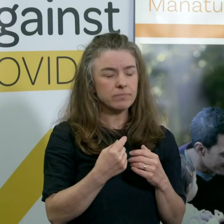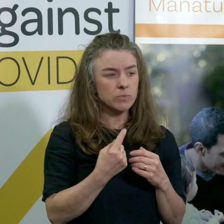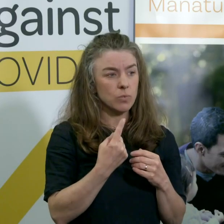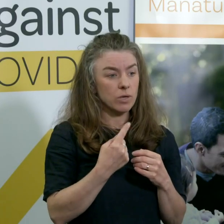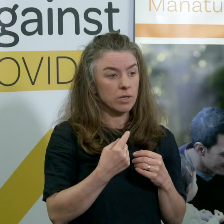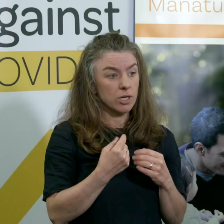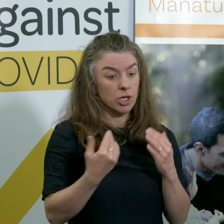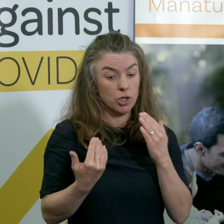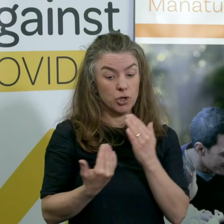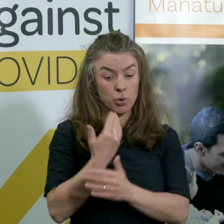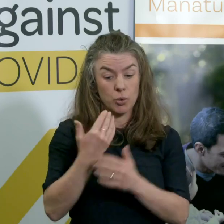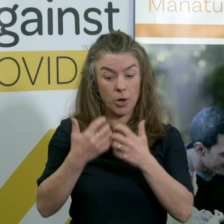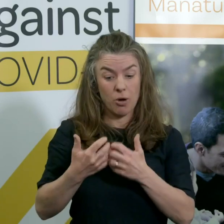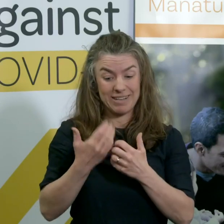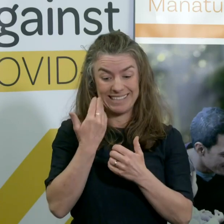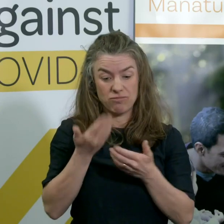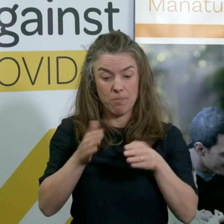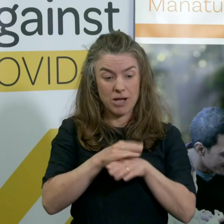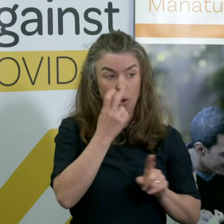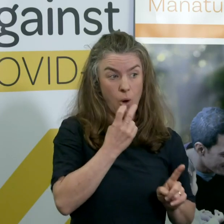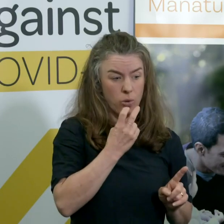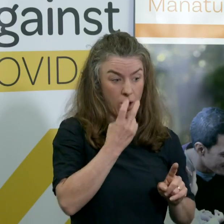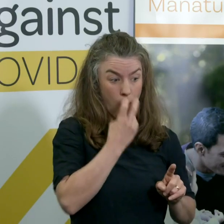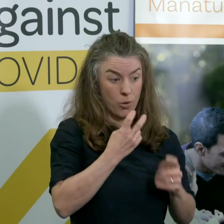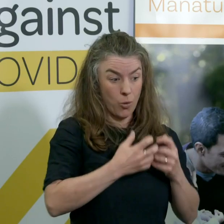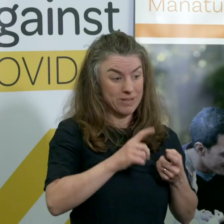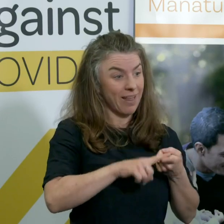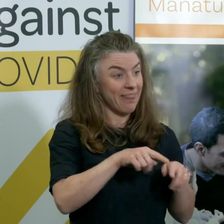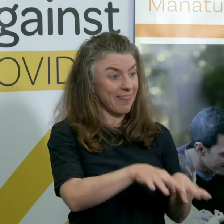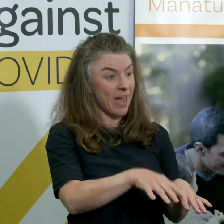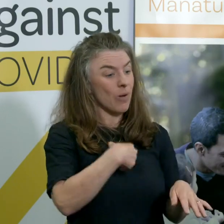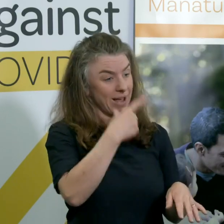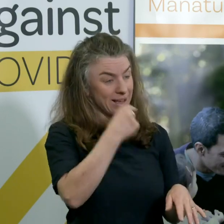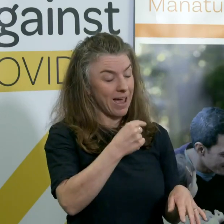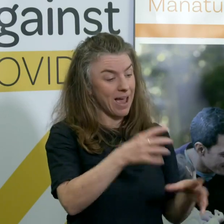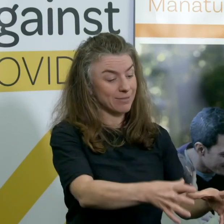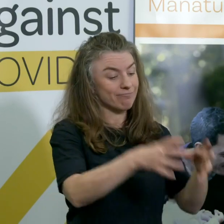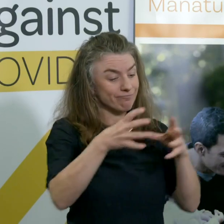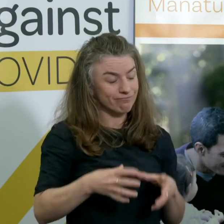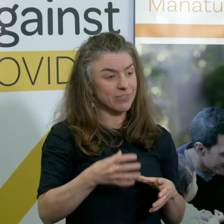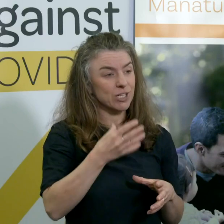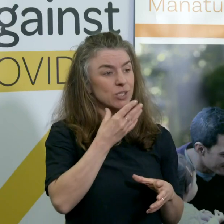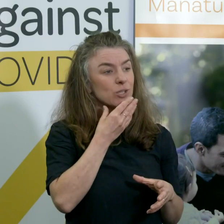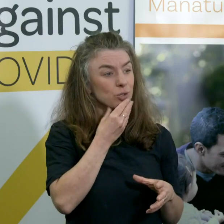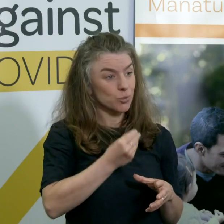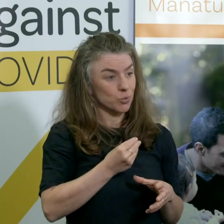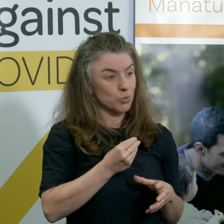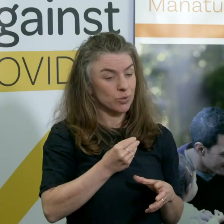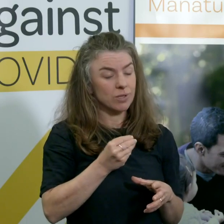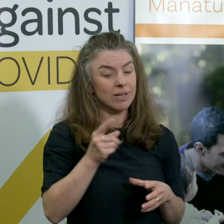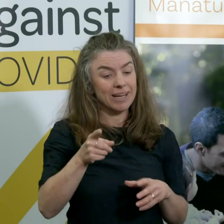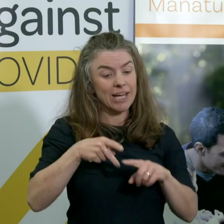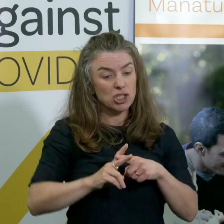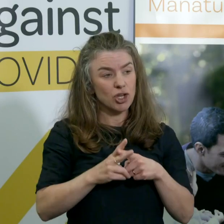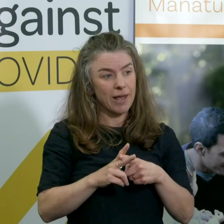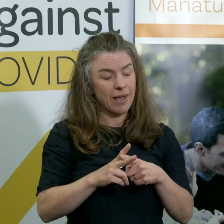ventilators have only just replaced older models. Those older models are still there, and we can repurpose those. They can be looked at by biomedical engineers and got ready